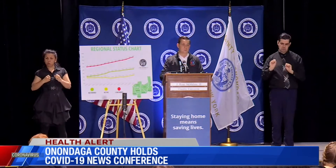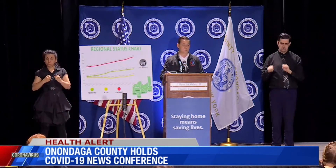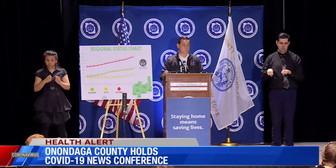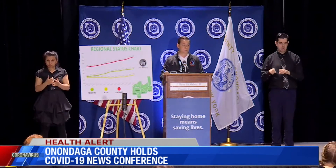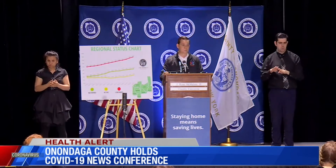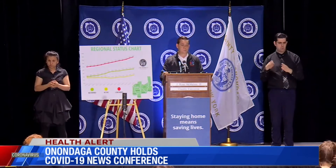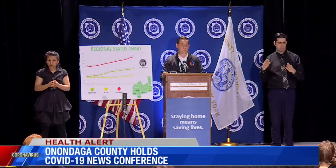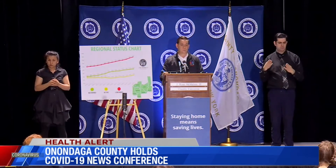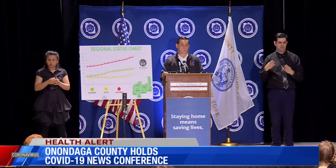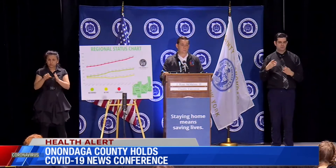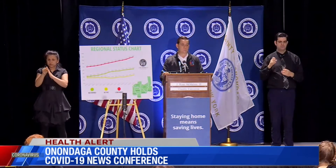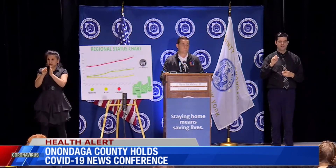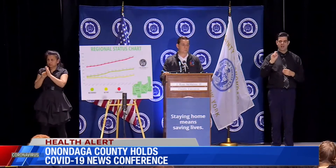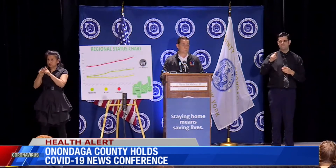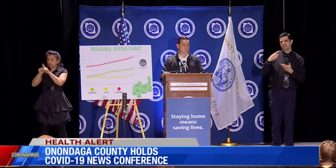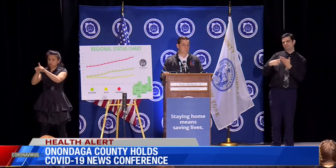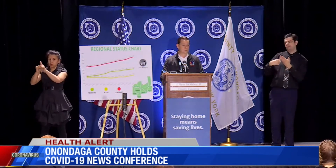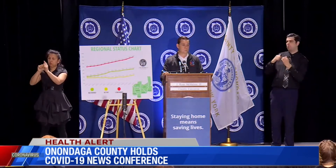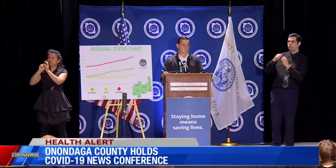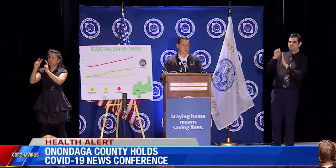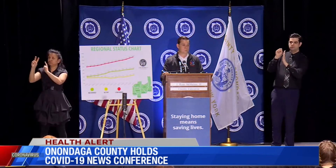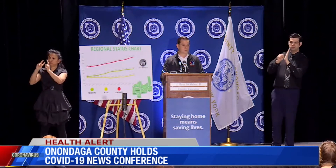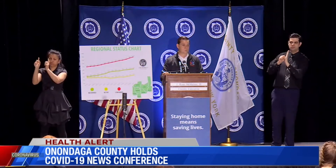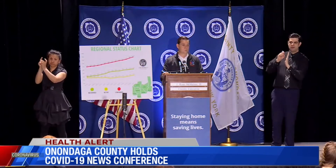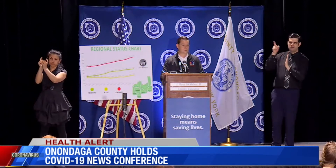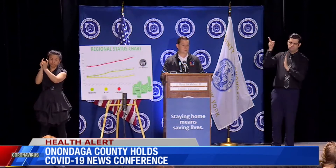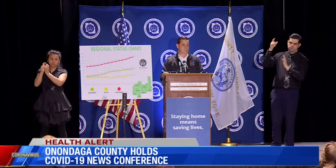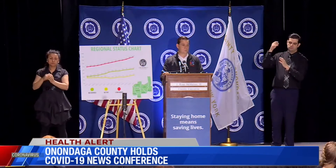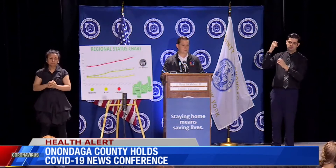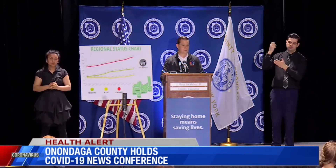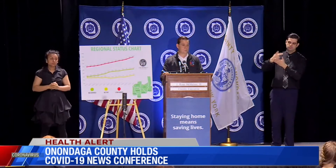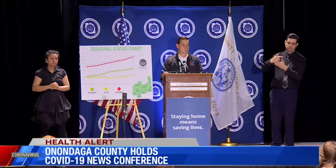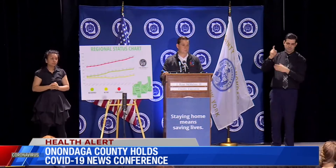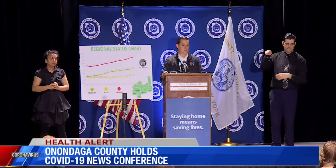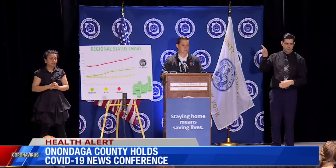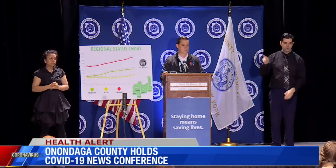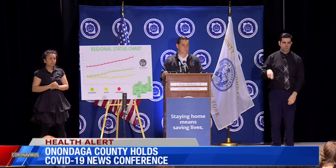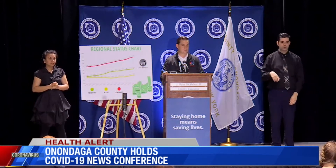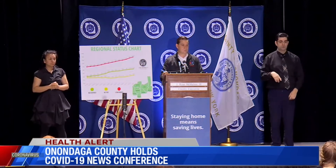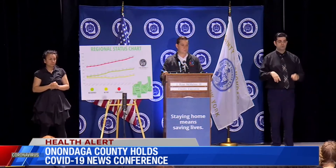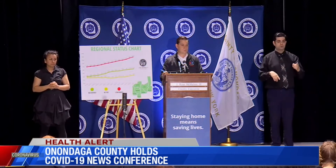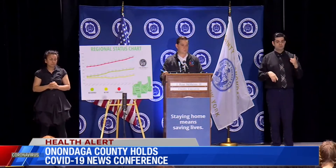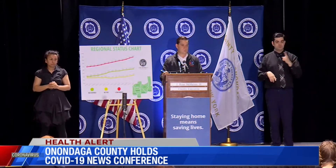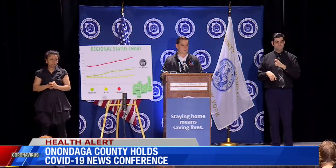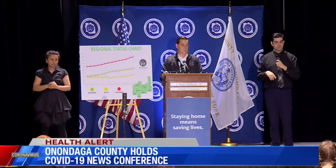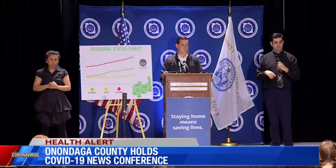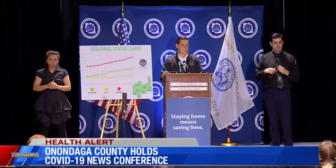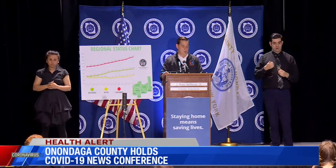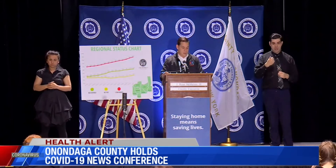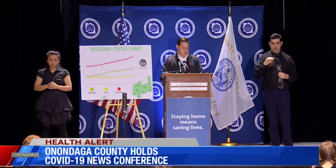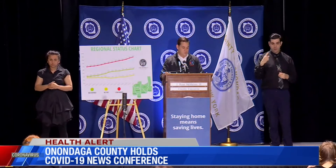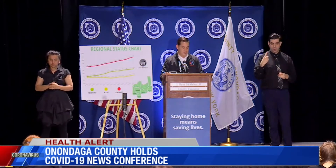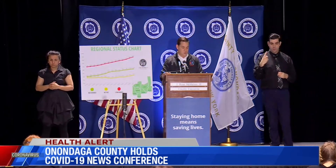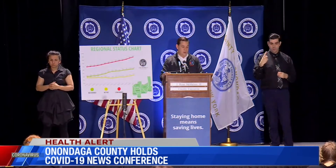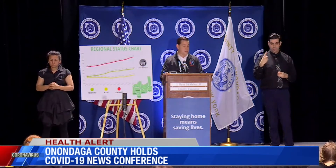state. How close are we to phase one? Because in the last 4 days, that total active cases has gone